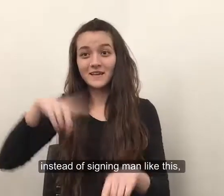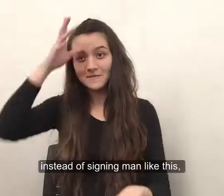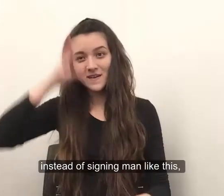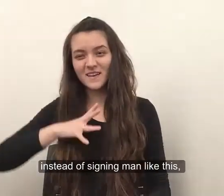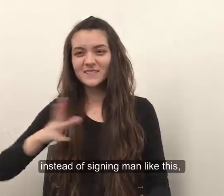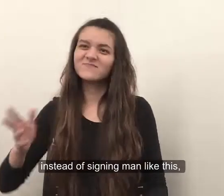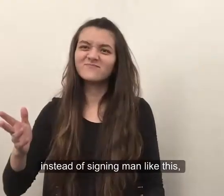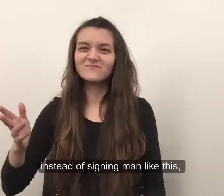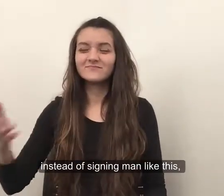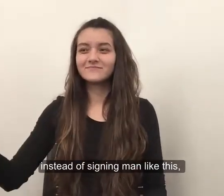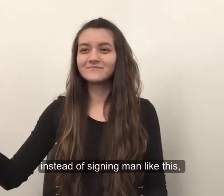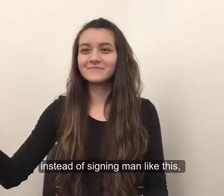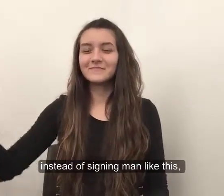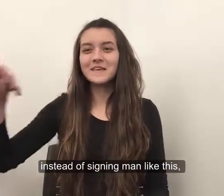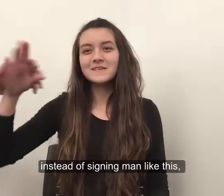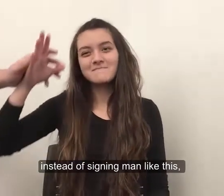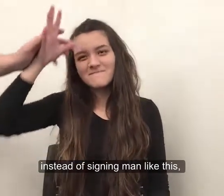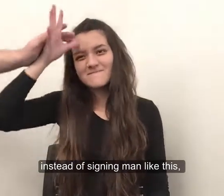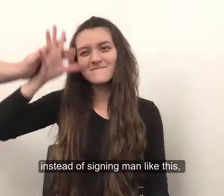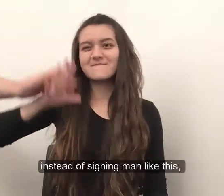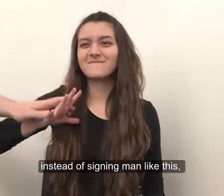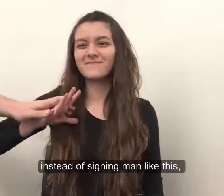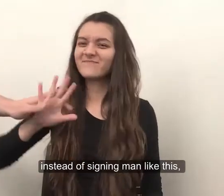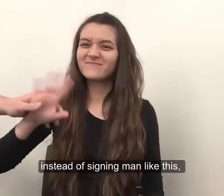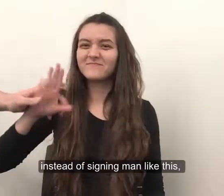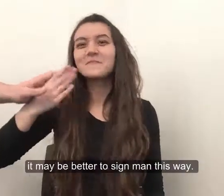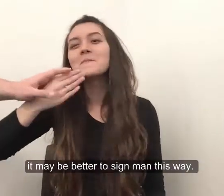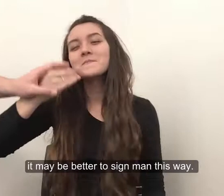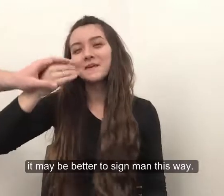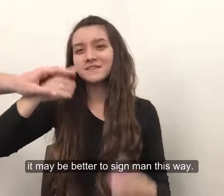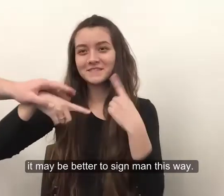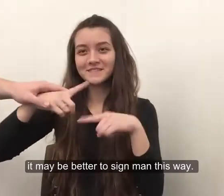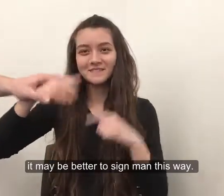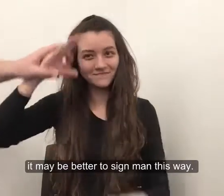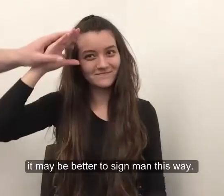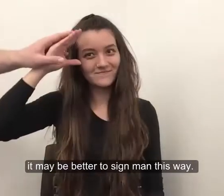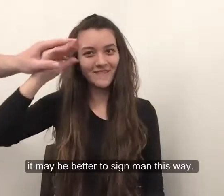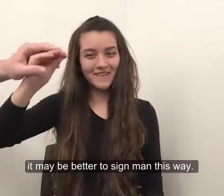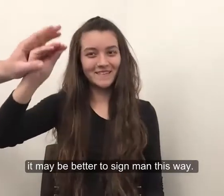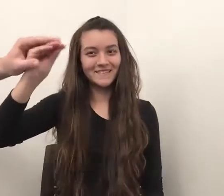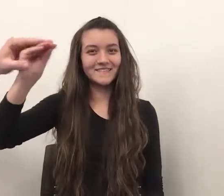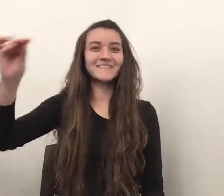of signing man like this, it may be better to sign man this way.